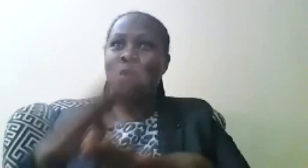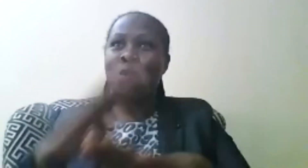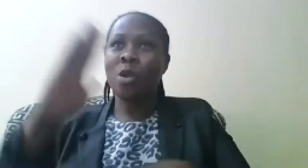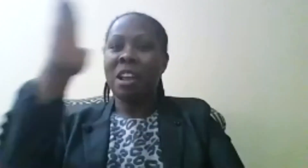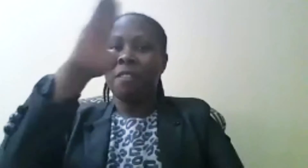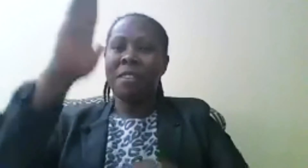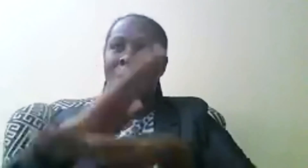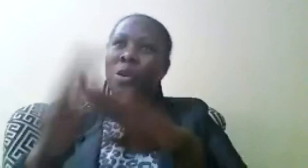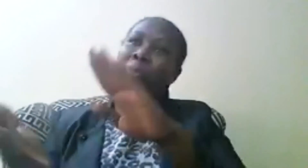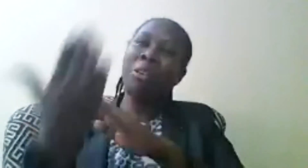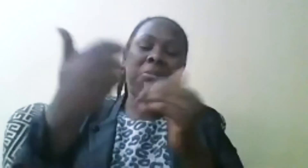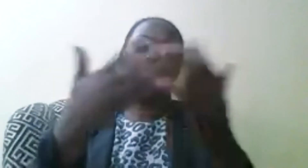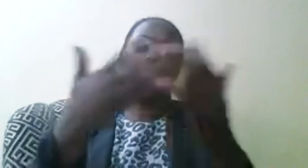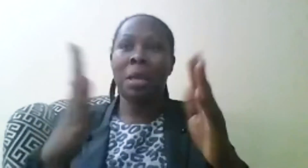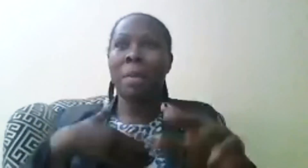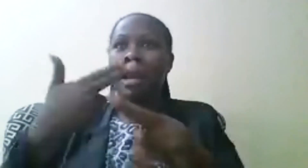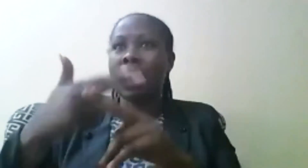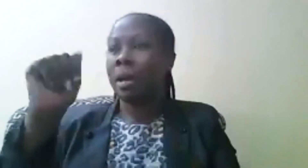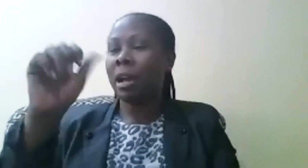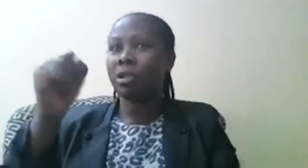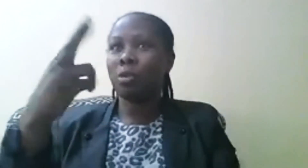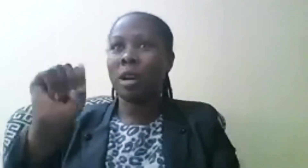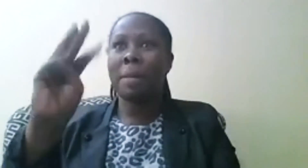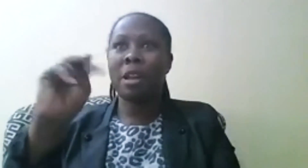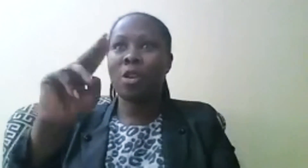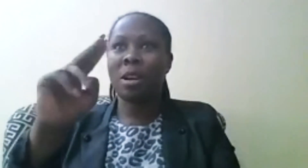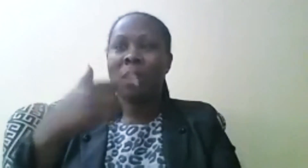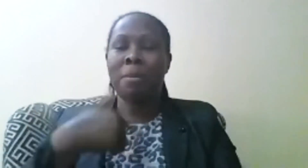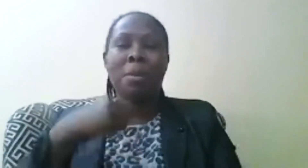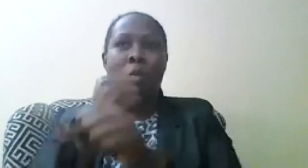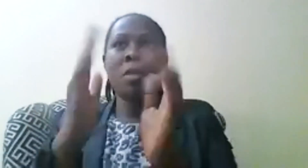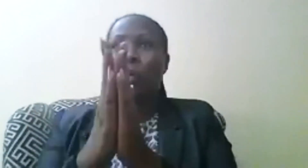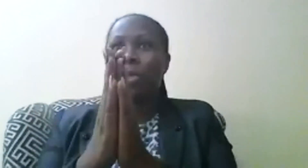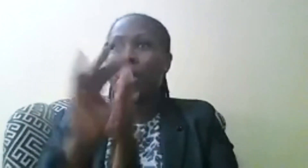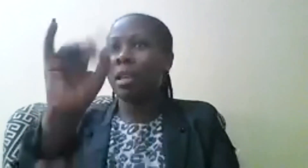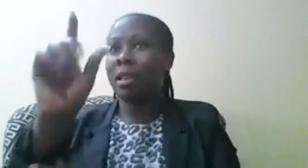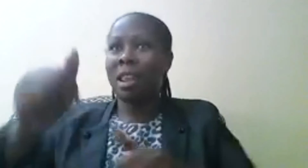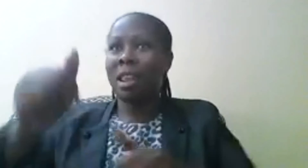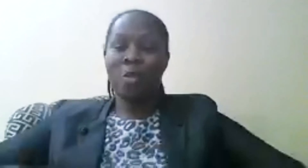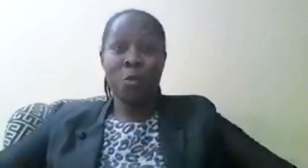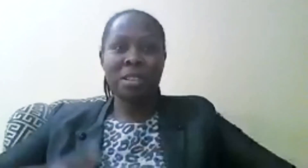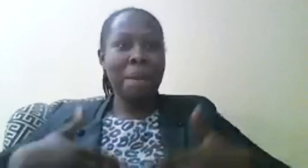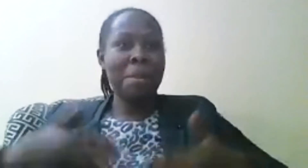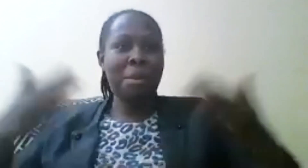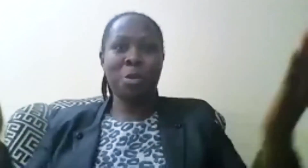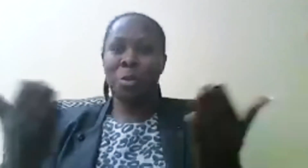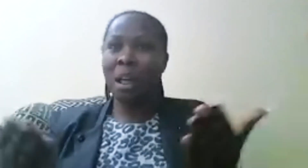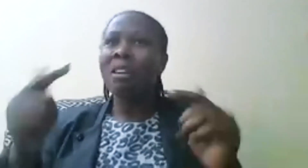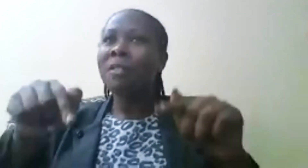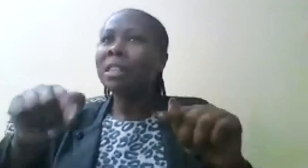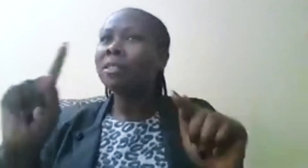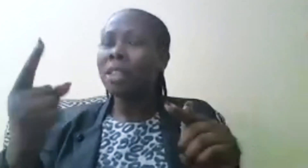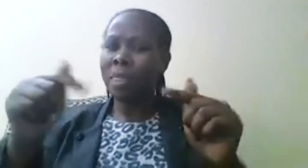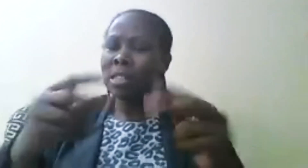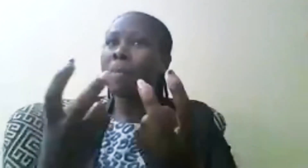Thank you, everyone. Good afternoon, good morning. My name is Ashura Michael. I work with IDA,